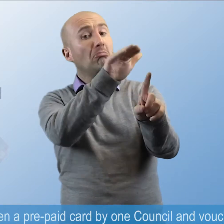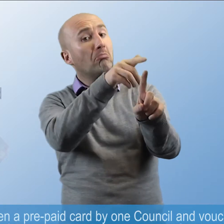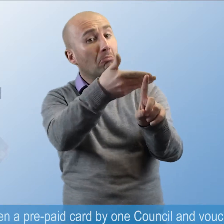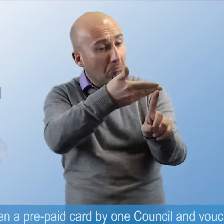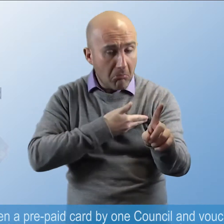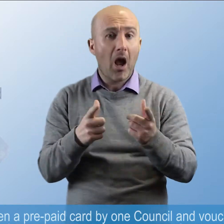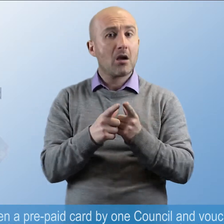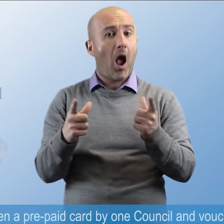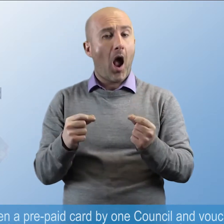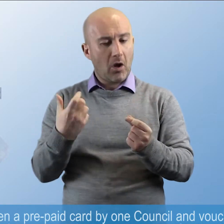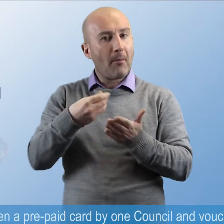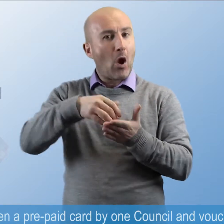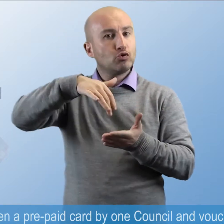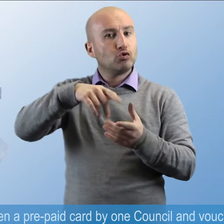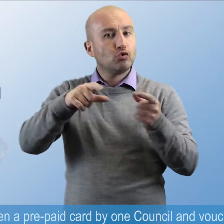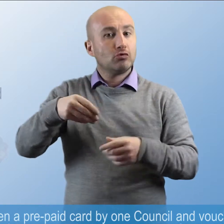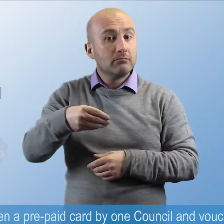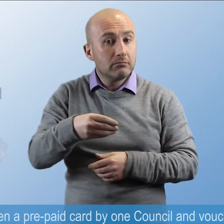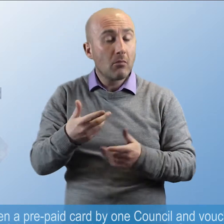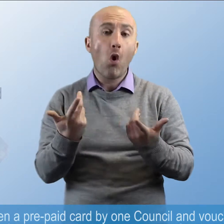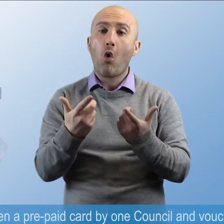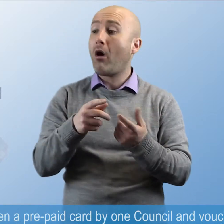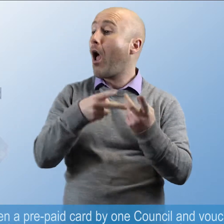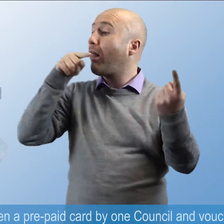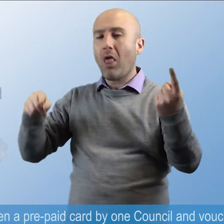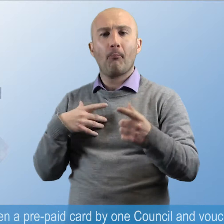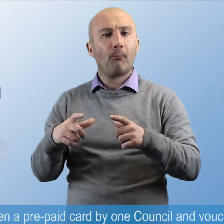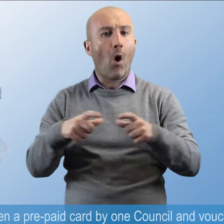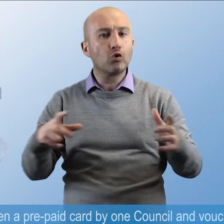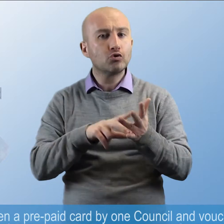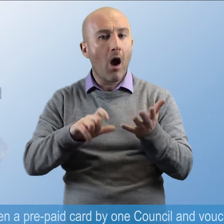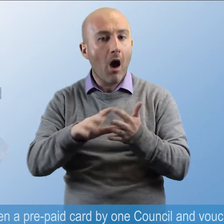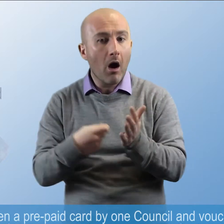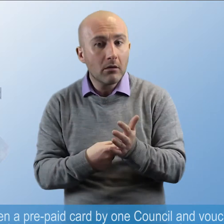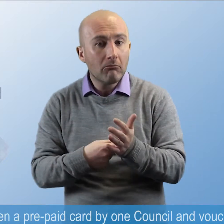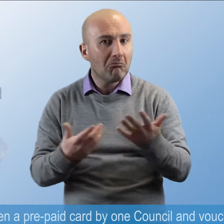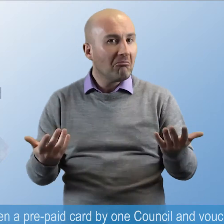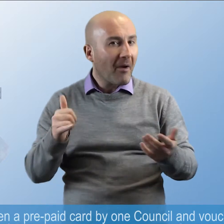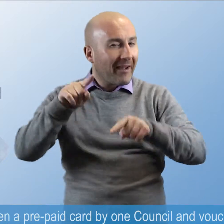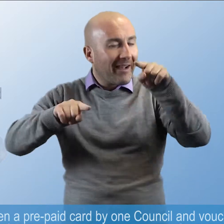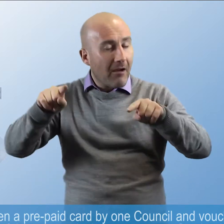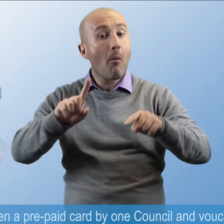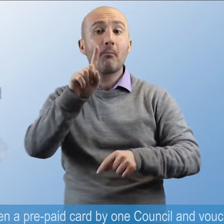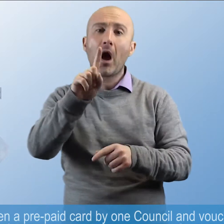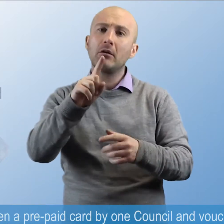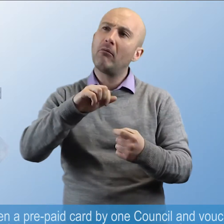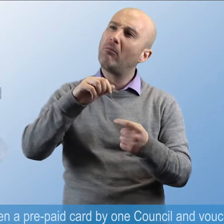example, you might be given a prepaid card by one council and vouchers by another, but the basis of the